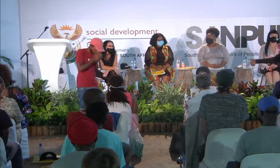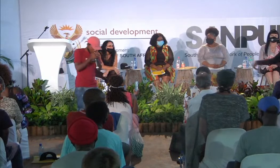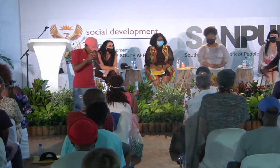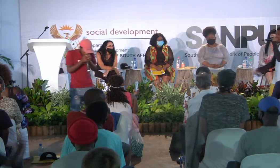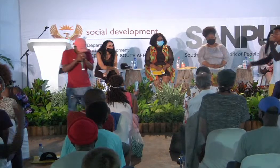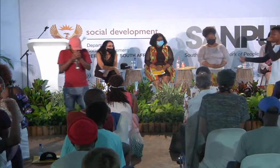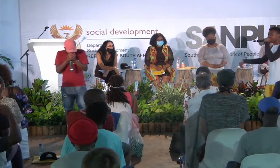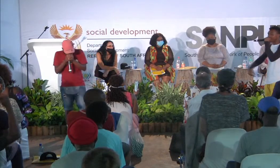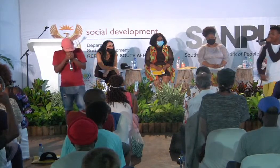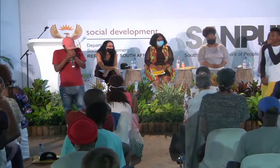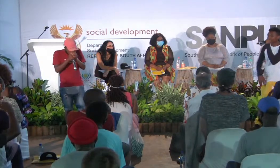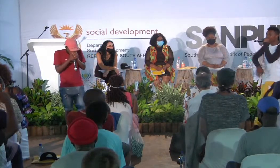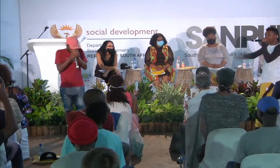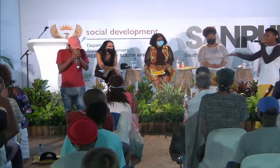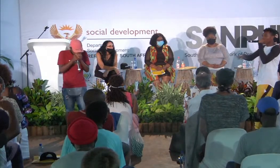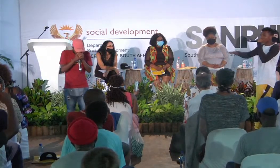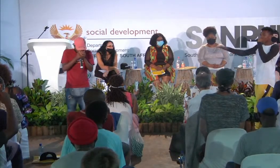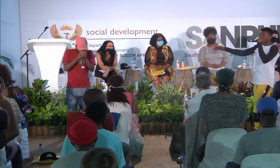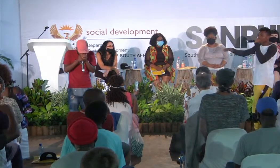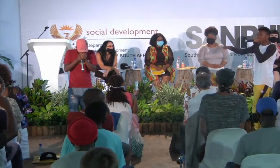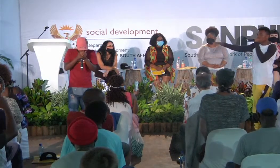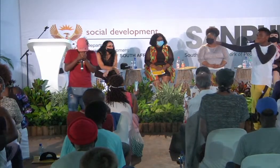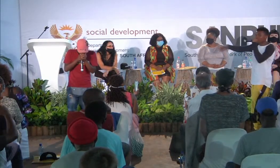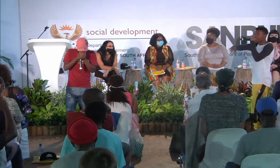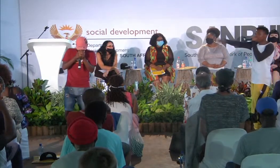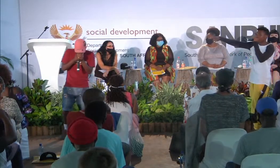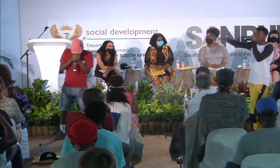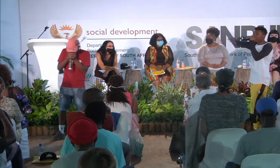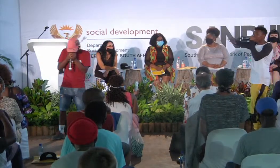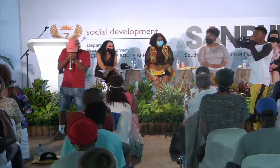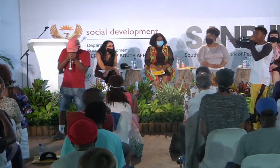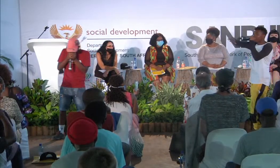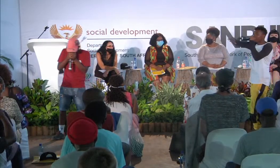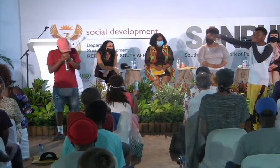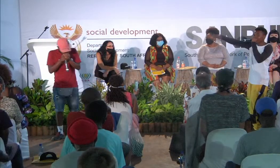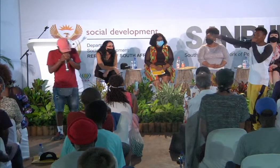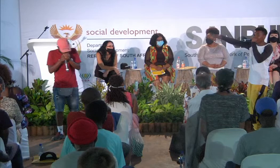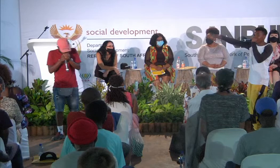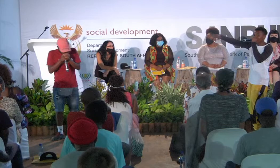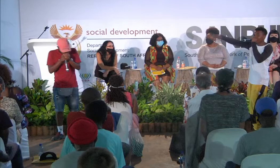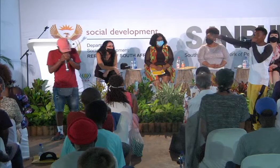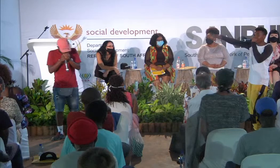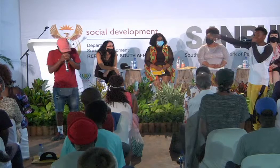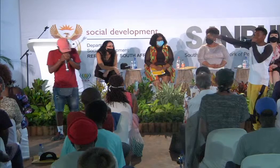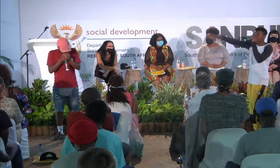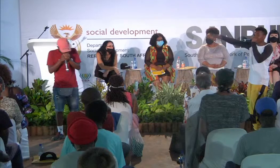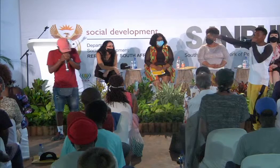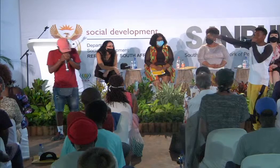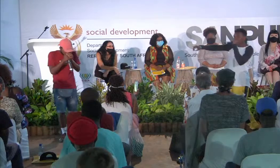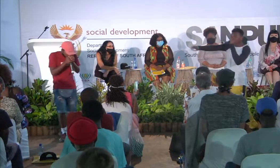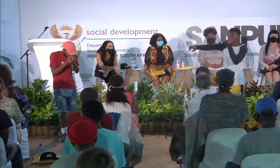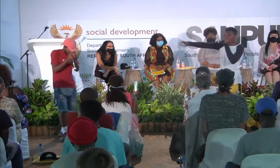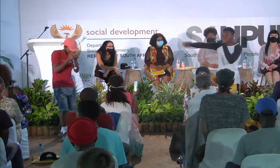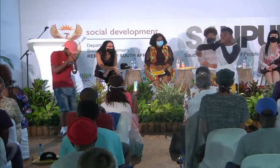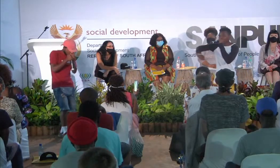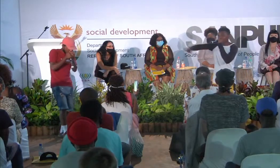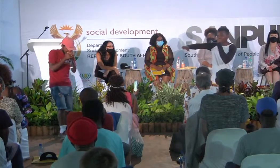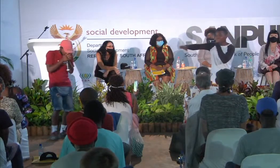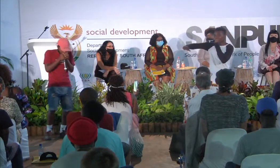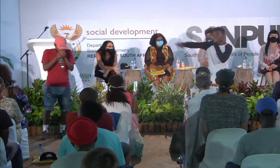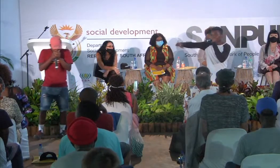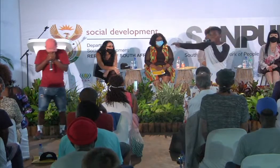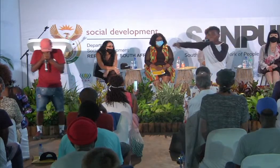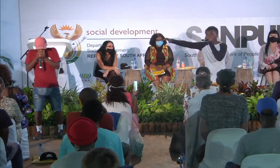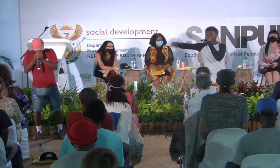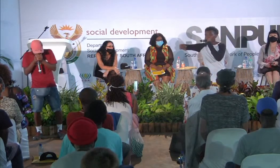the bucks. Now you hate it, I'm now I got a brand new track. Now I got a brand new set. Get it? Now I gotta break you cats. Summer